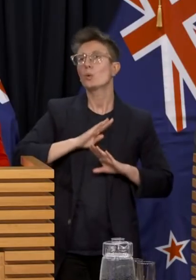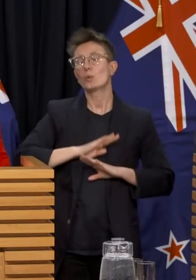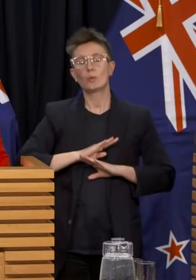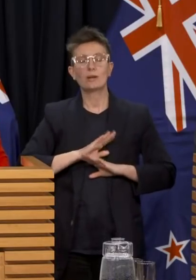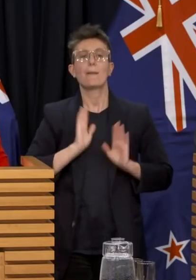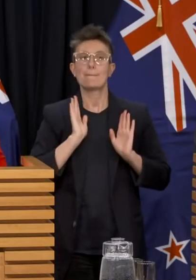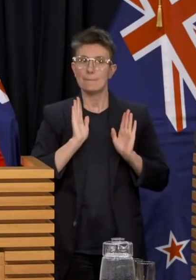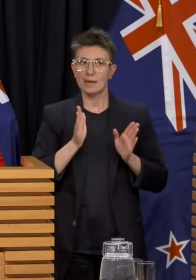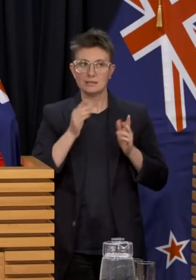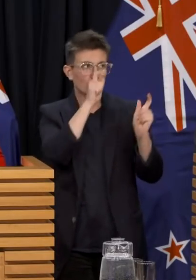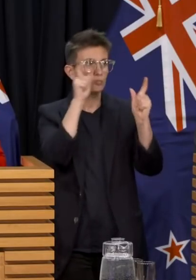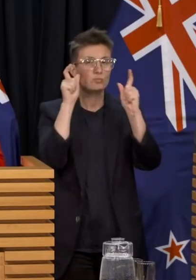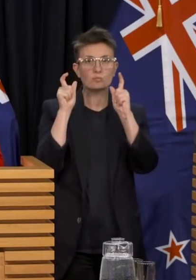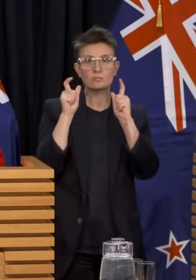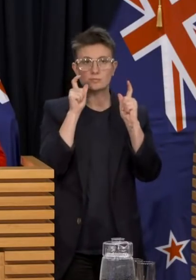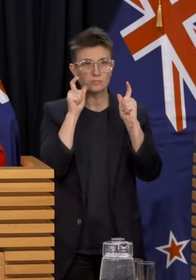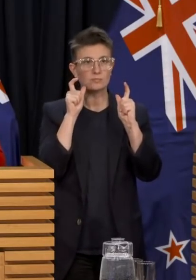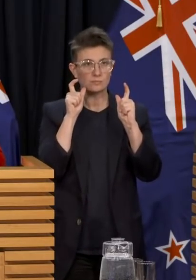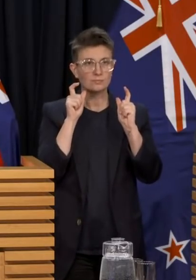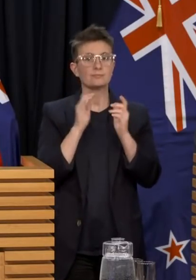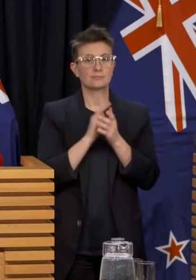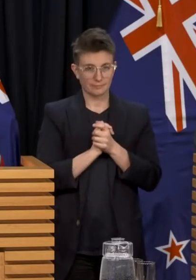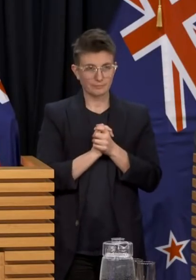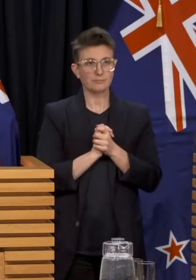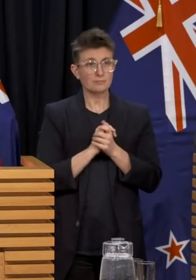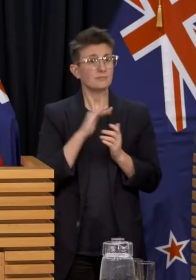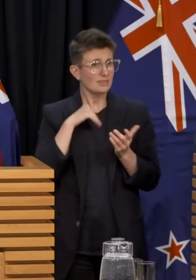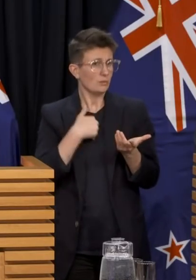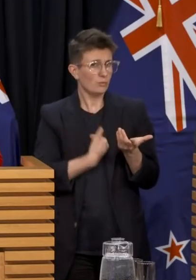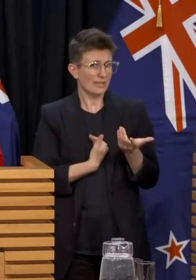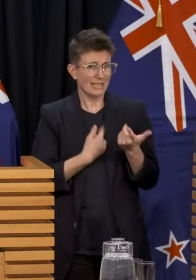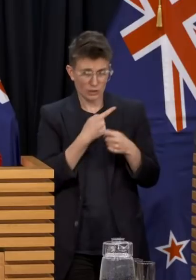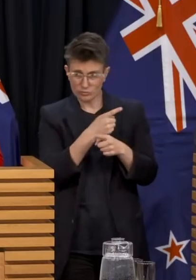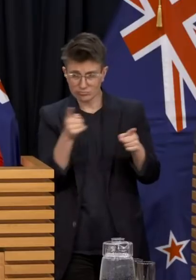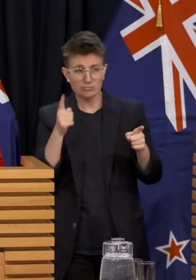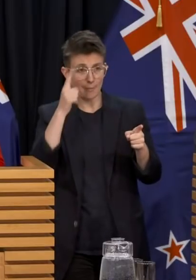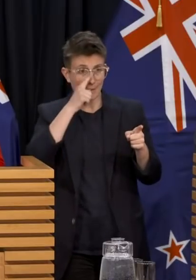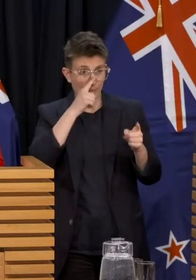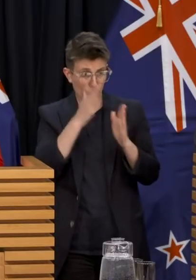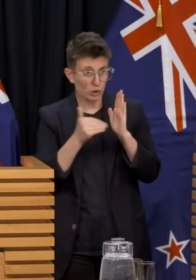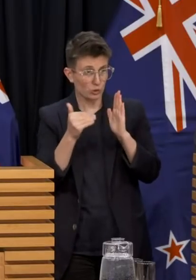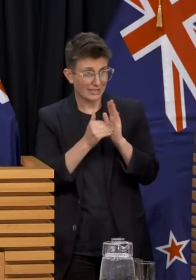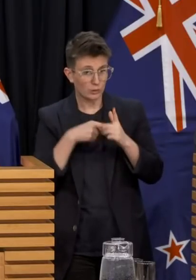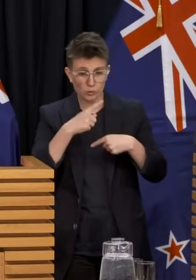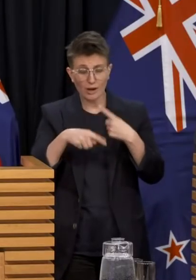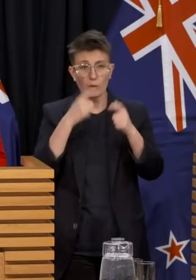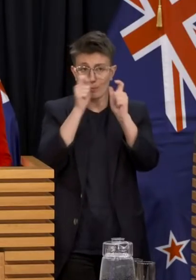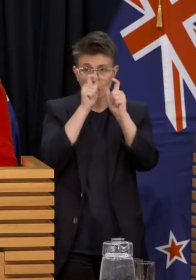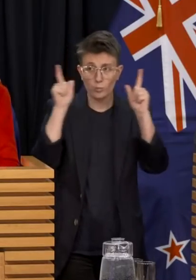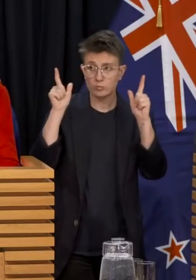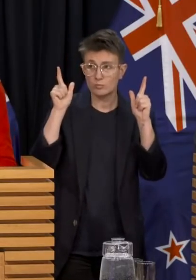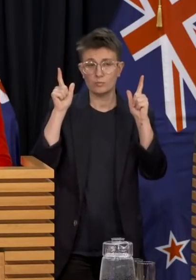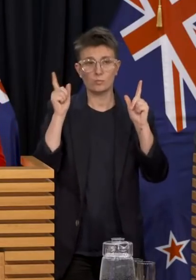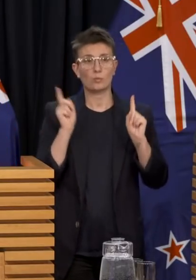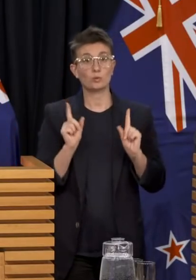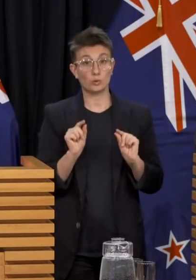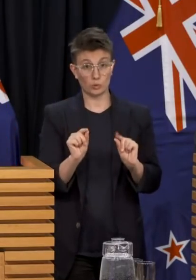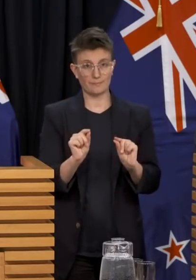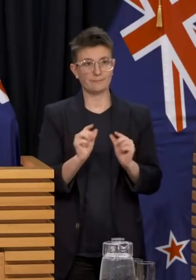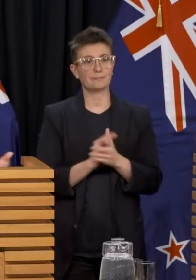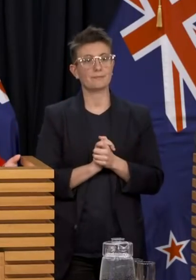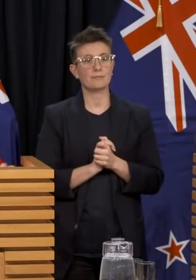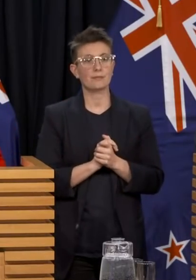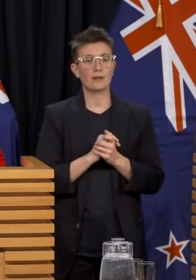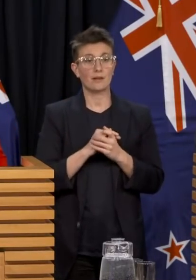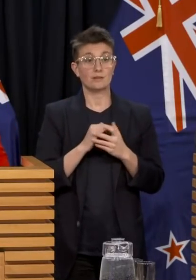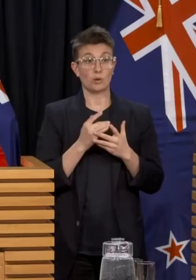some behaviours that we're seeing in New Zealand, and a view that we need to make sure that we maintain that vigilance. In order to stay on top of COVID,